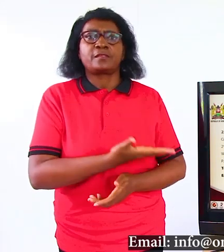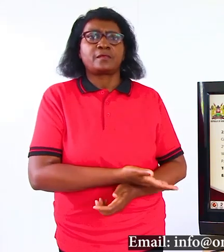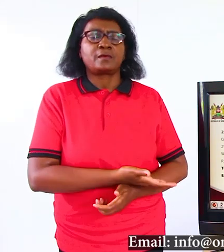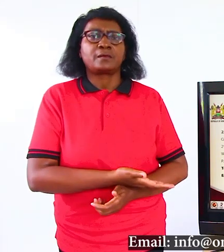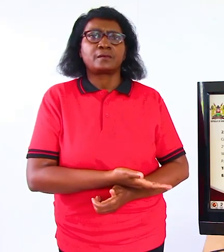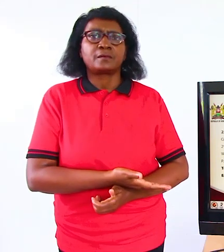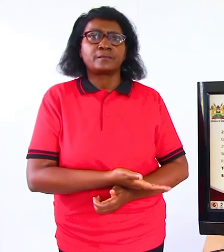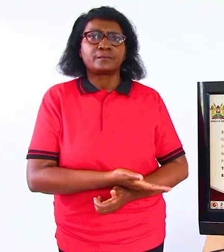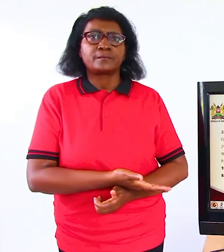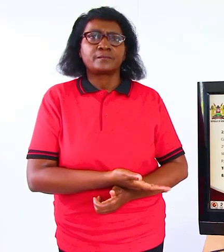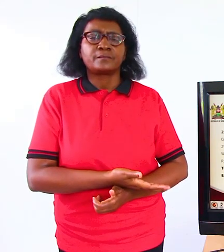info@ombudsman.go.ke or